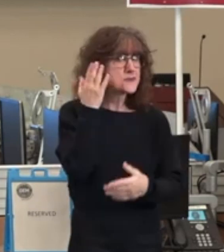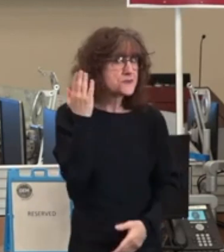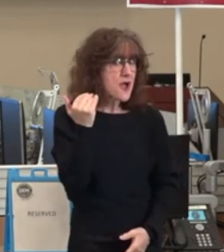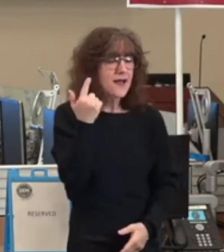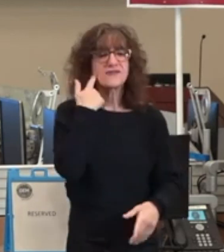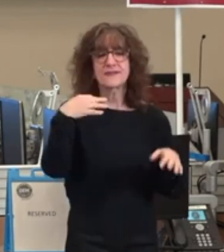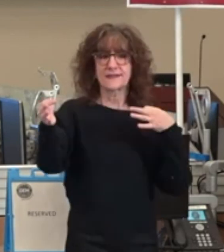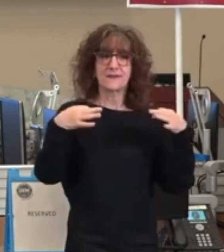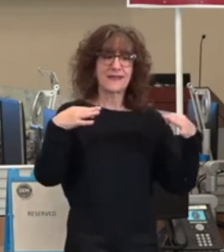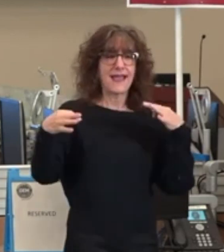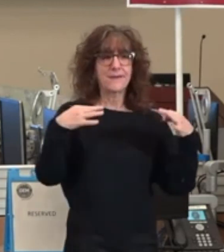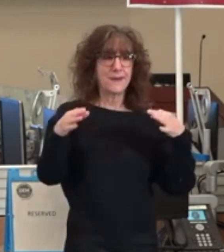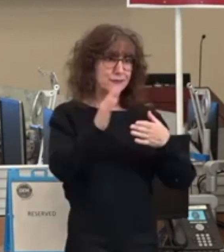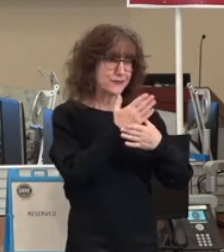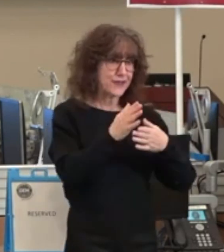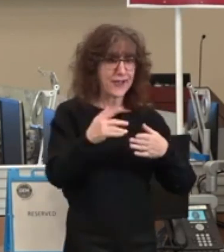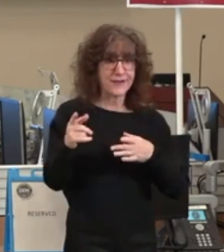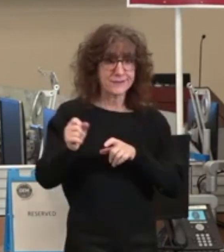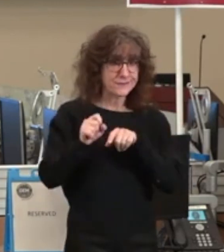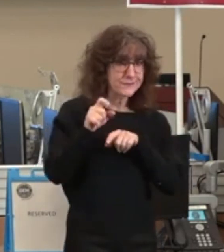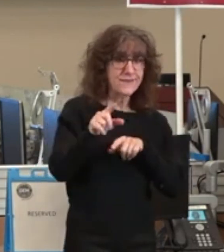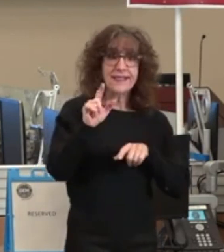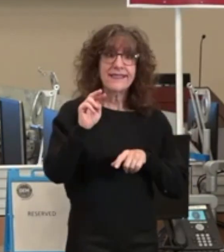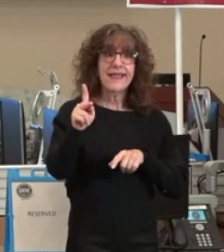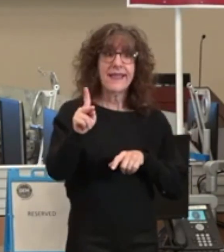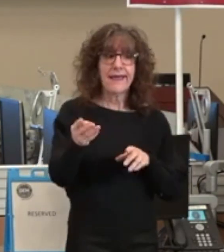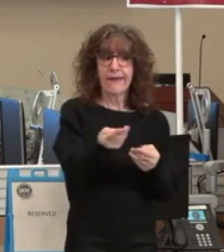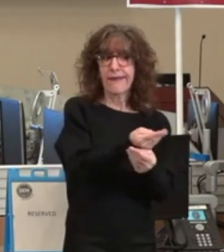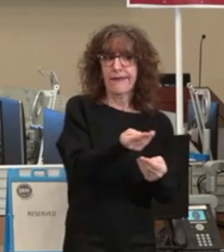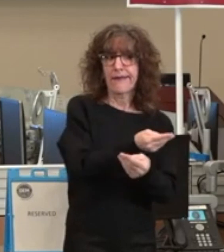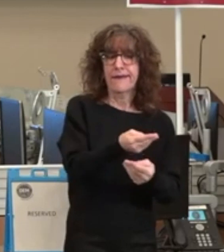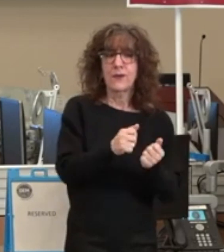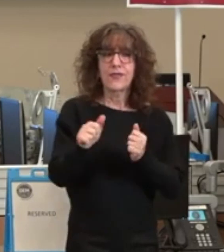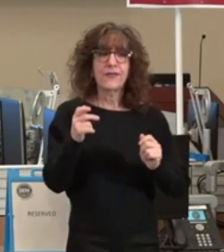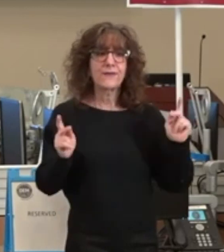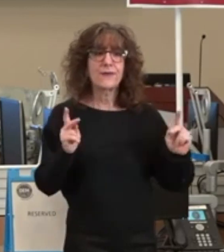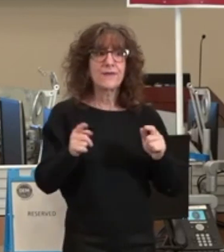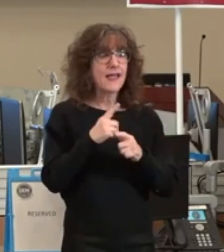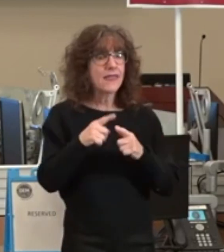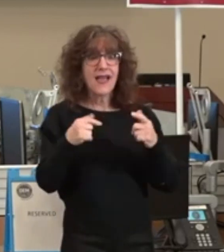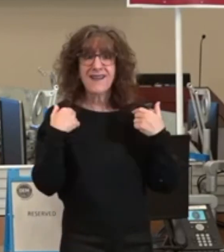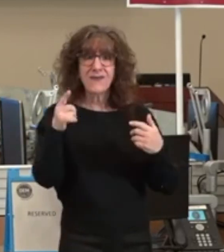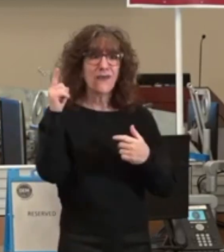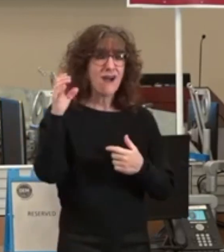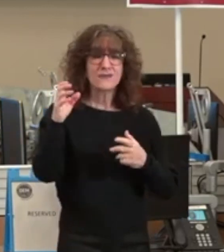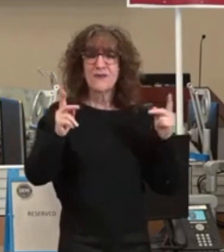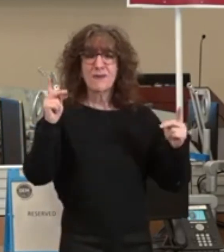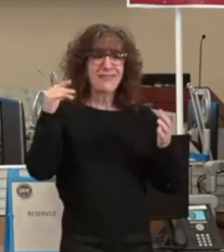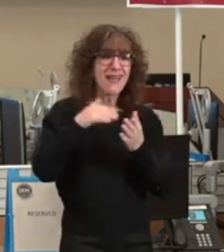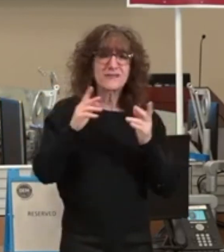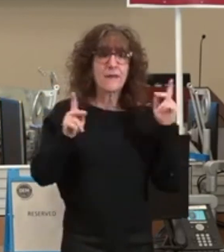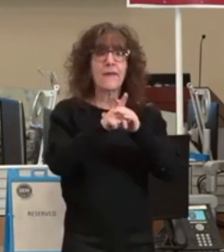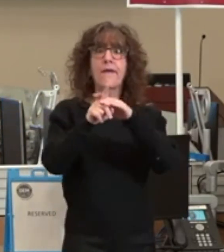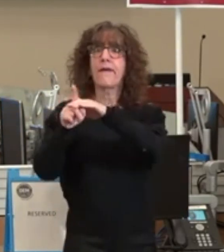I explained a moment ago, is because when we send the link out, people share it. And then we have, hundreds of people, if not thousands,